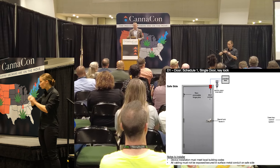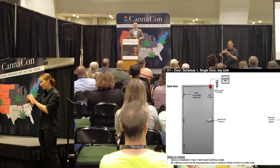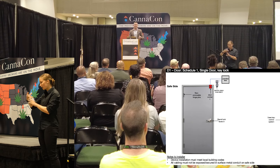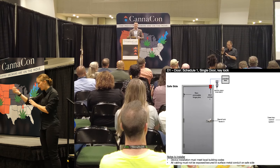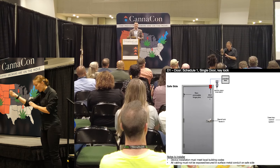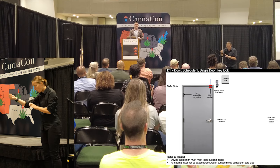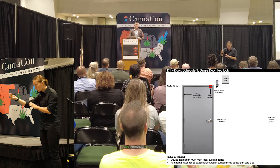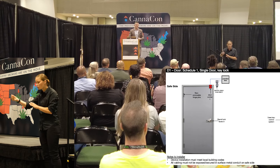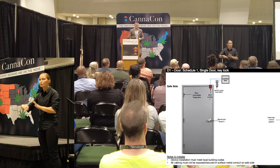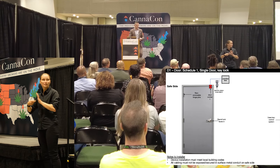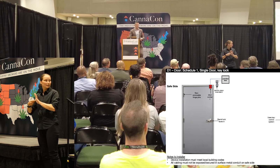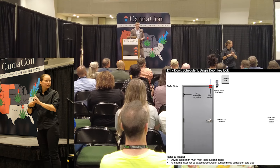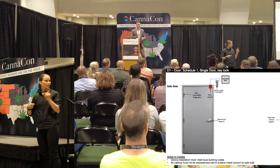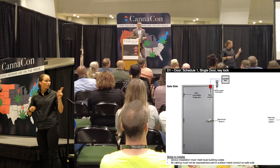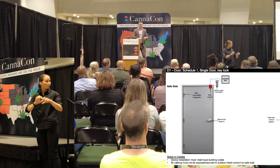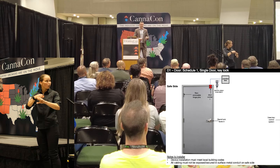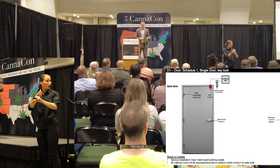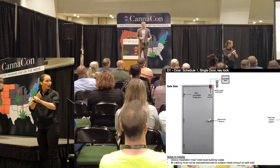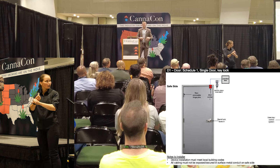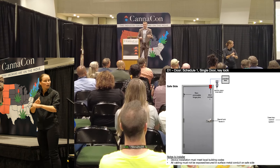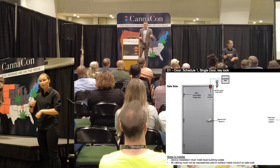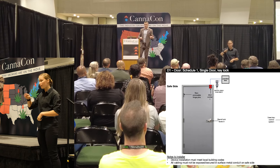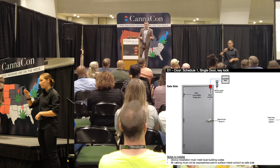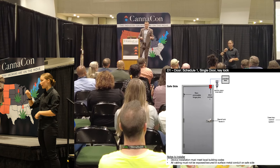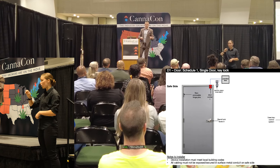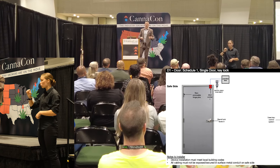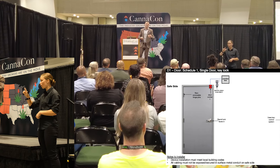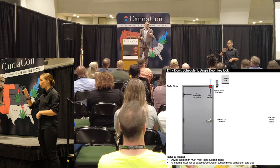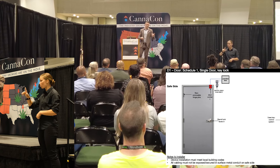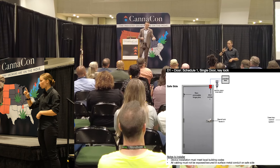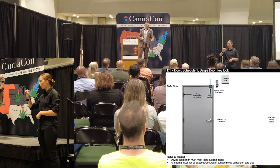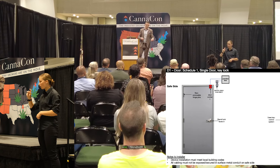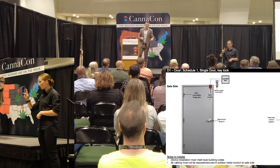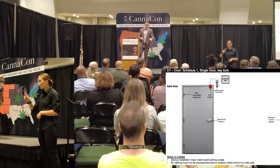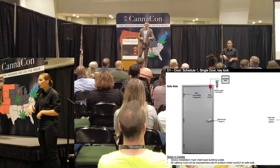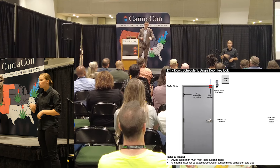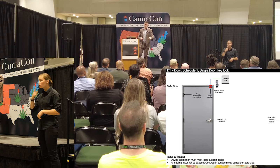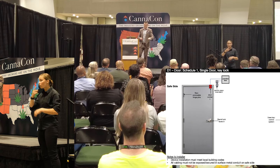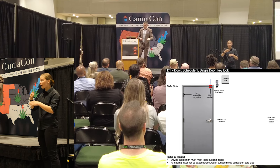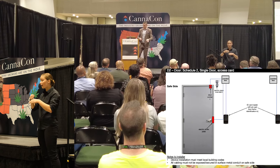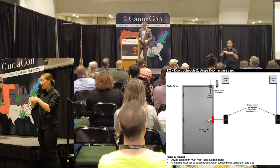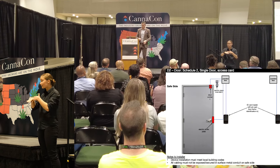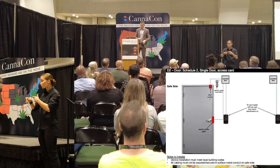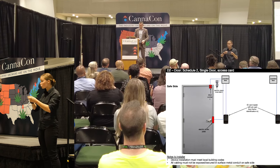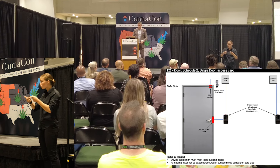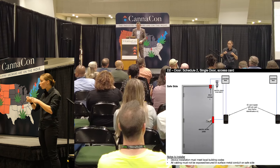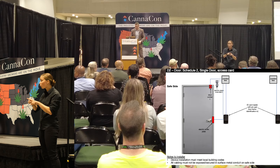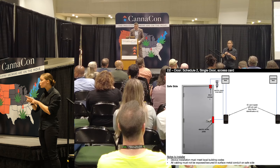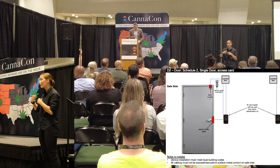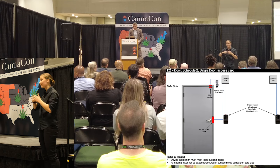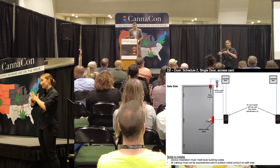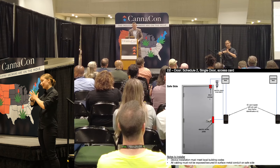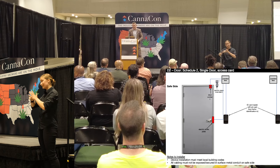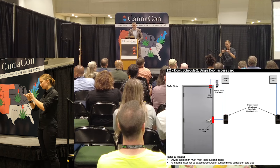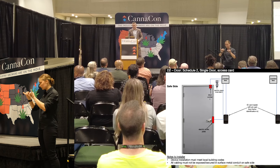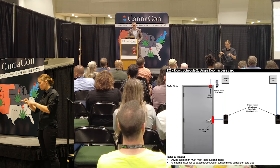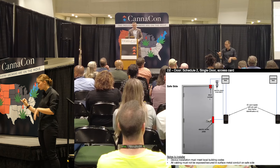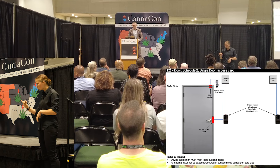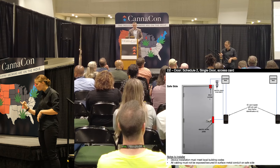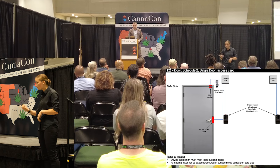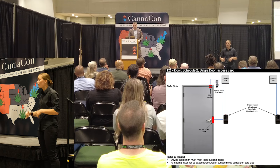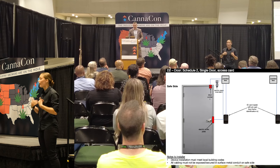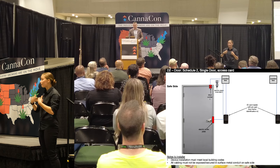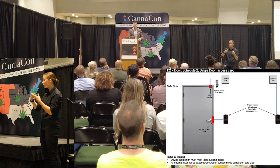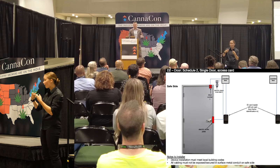like for a barrel lock. So for intrusion detection on doors or access control on doors, we have key systems as one. We have